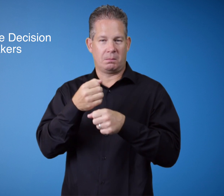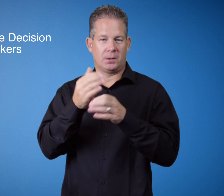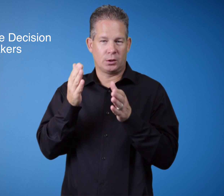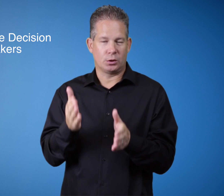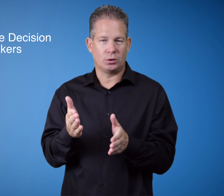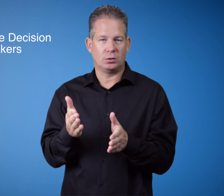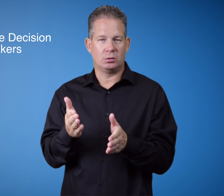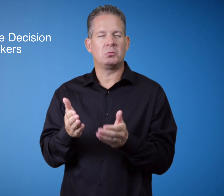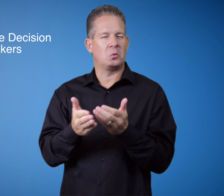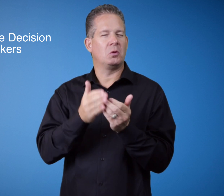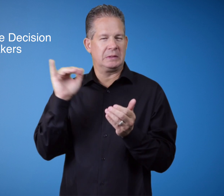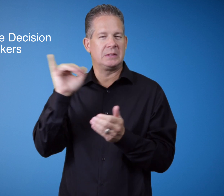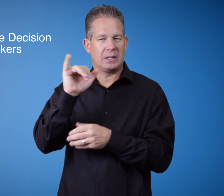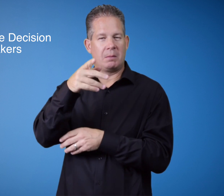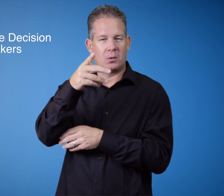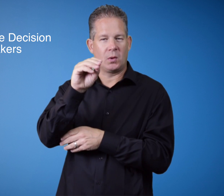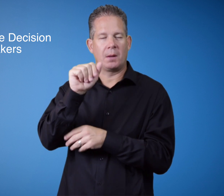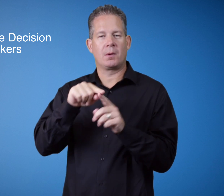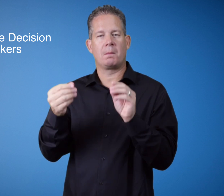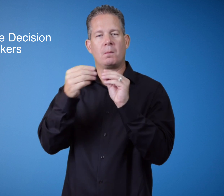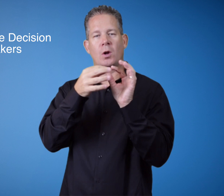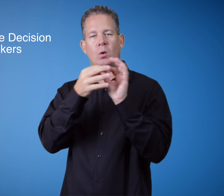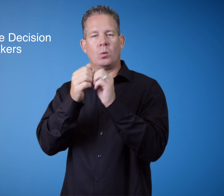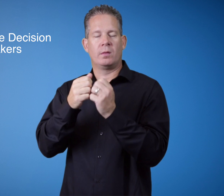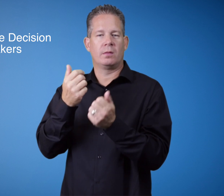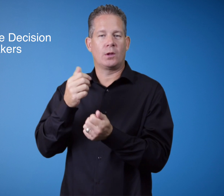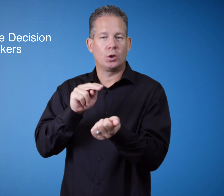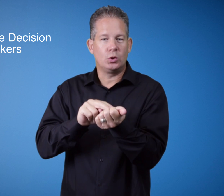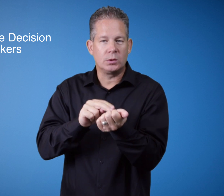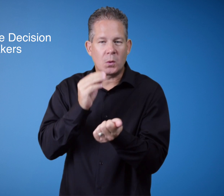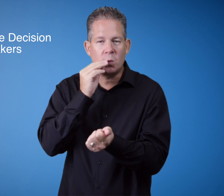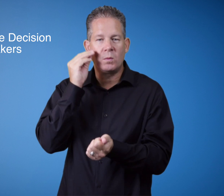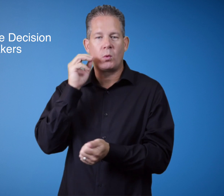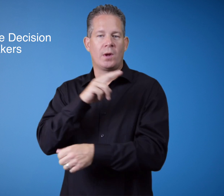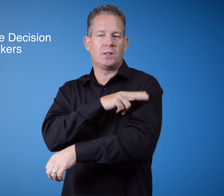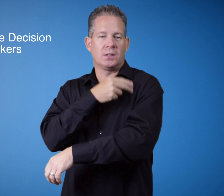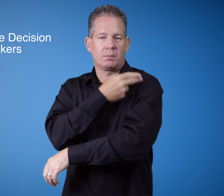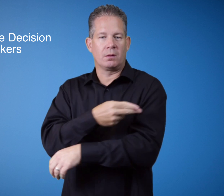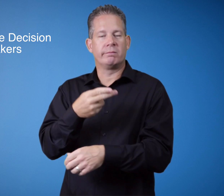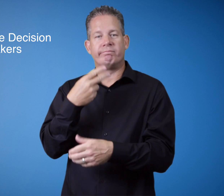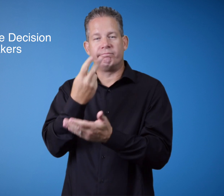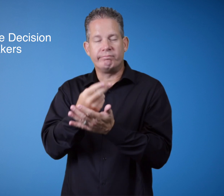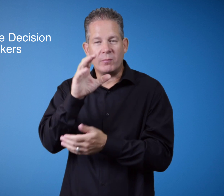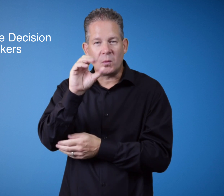Surrogate decision makers are similar to power of attorneys, but they're more so related with nursing homes,